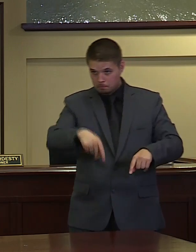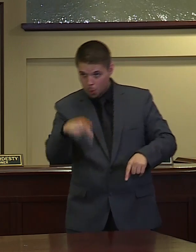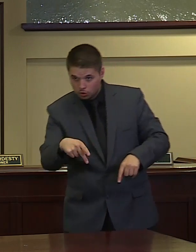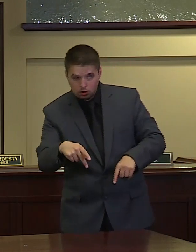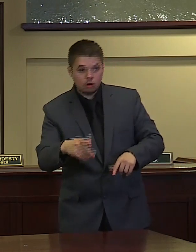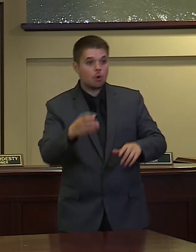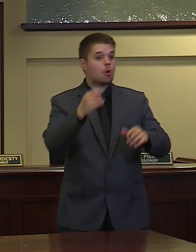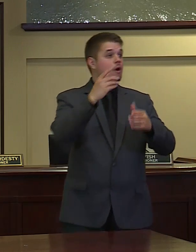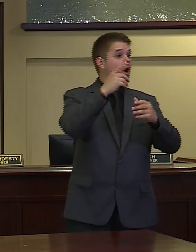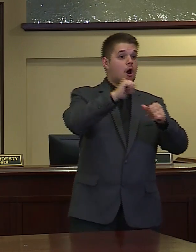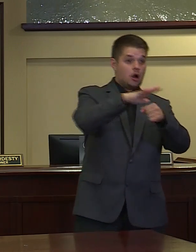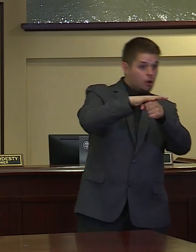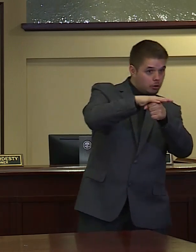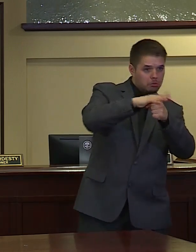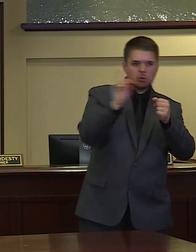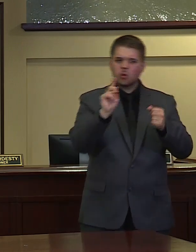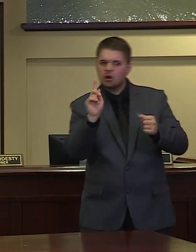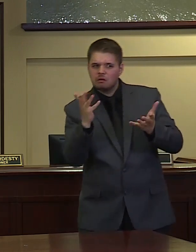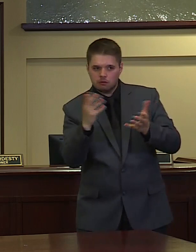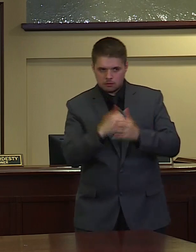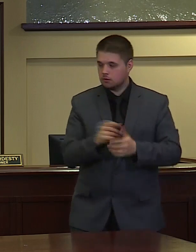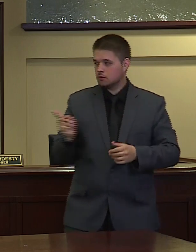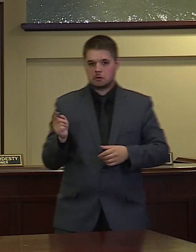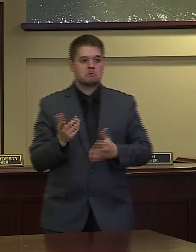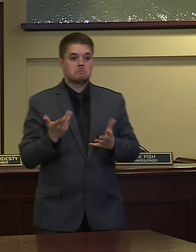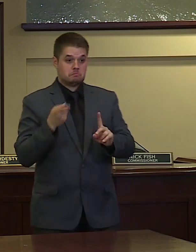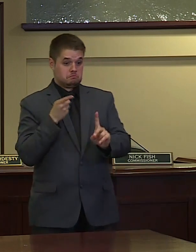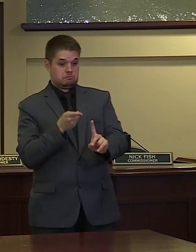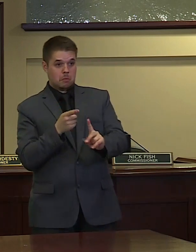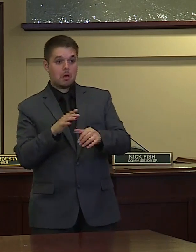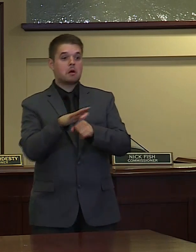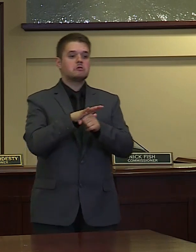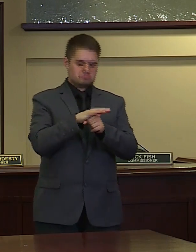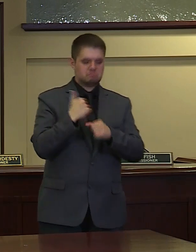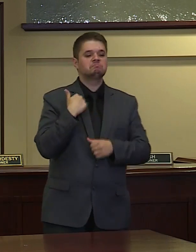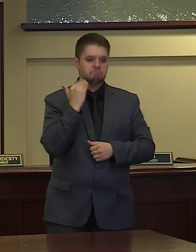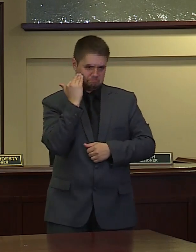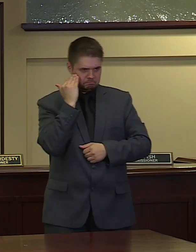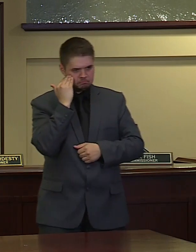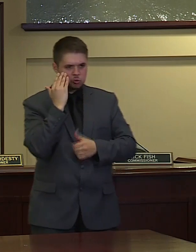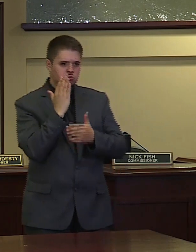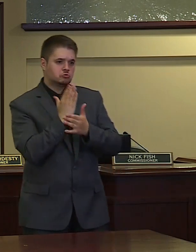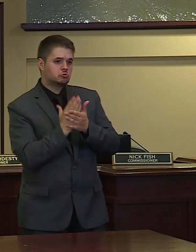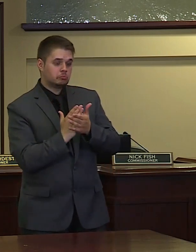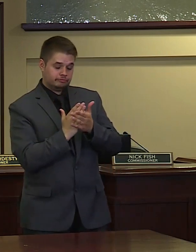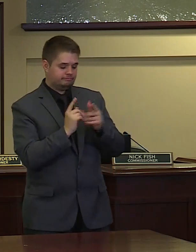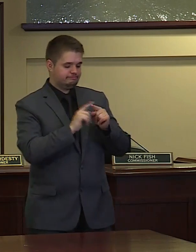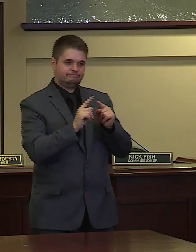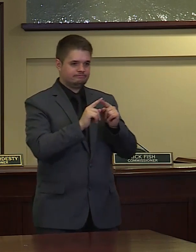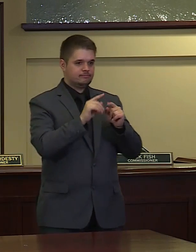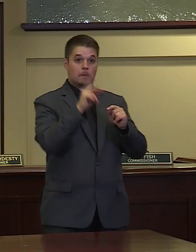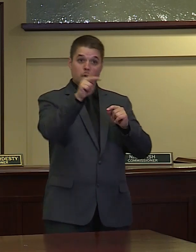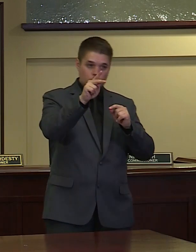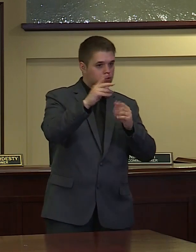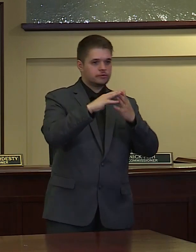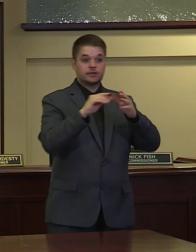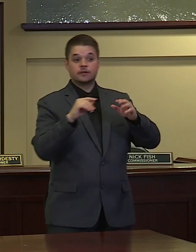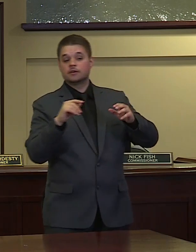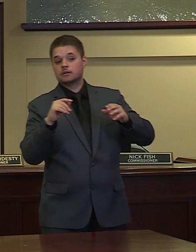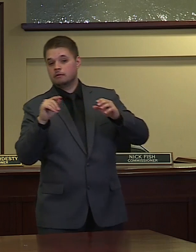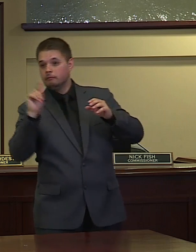I don't have the location from where everybody is from, but I do know that it has been a mix. Some have been locally and some have been from out of town.